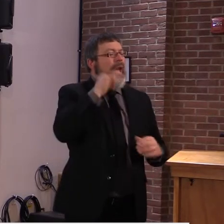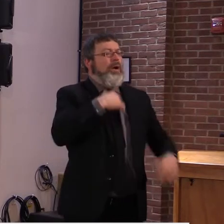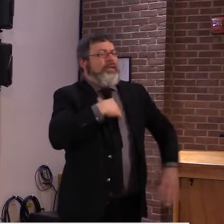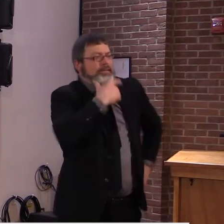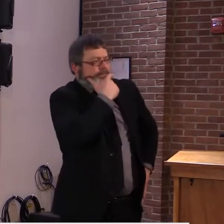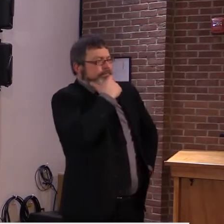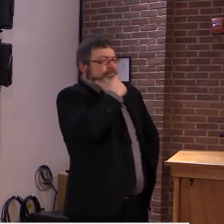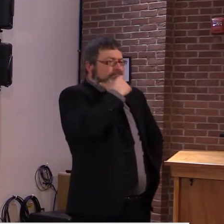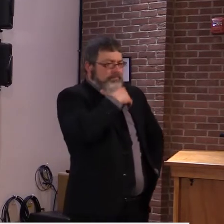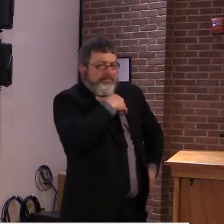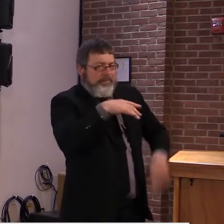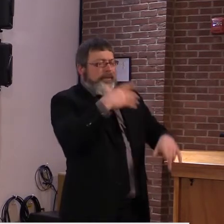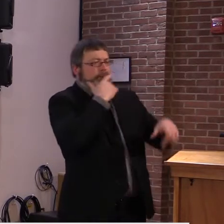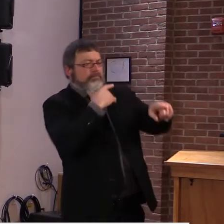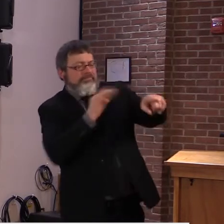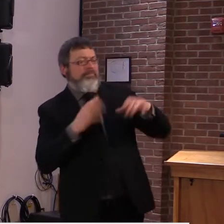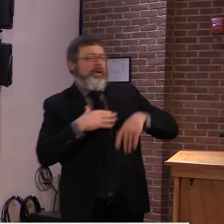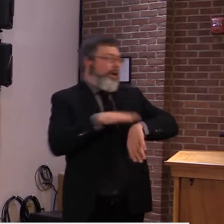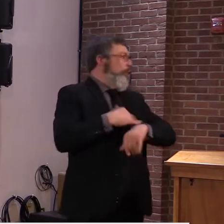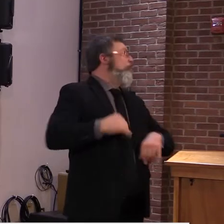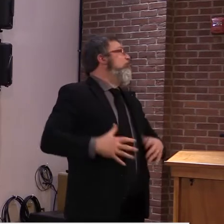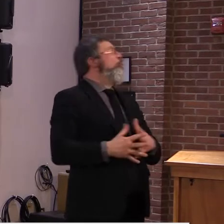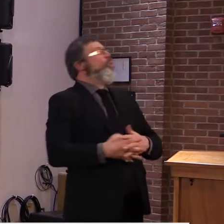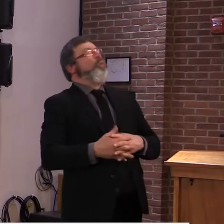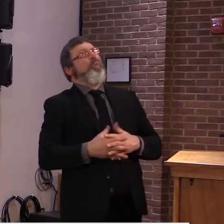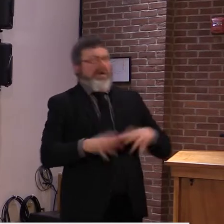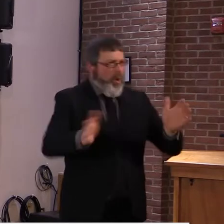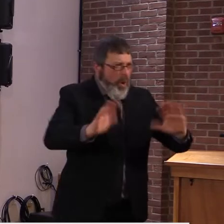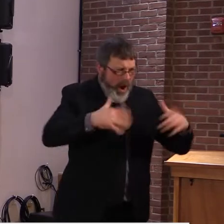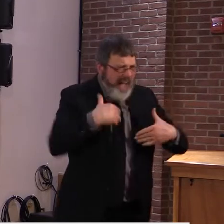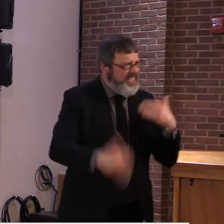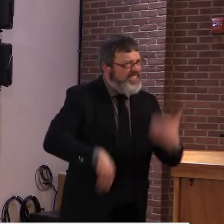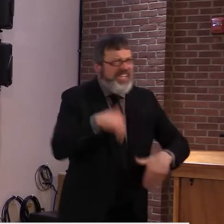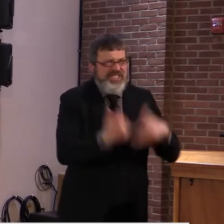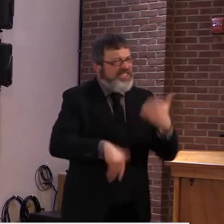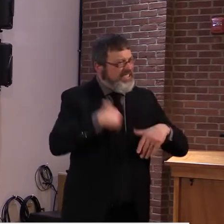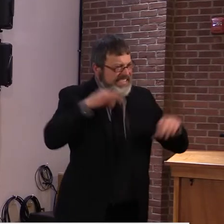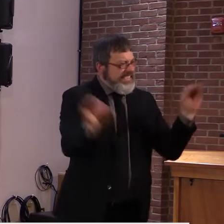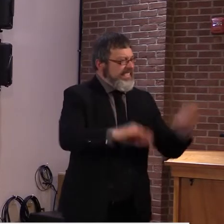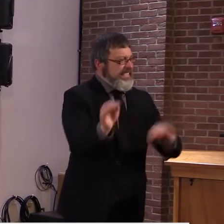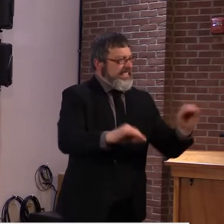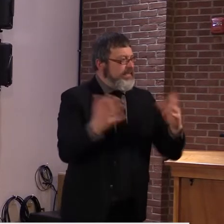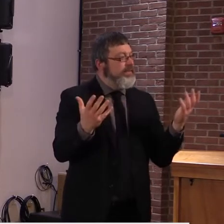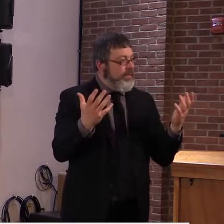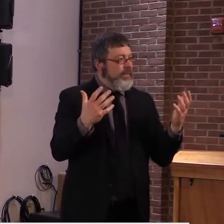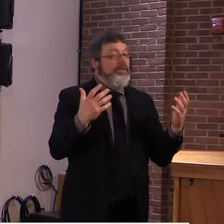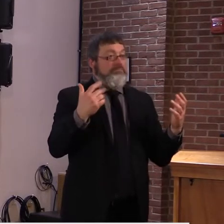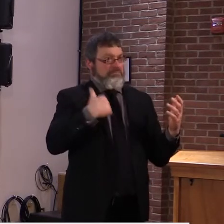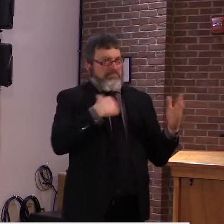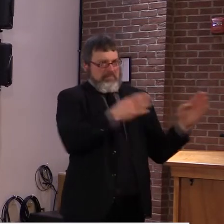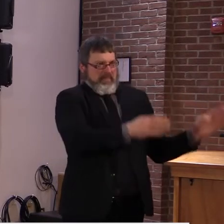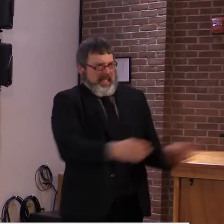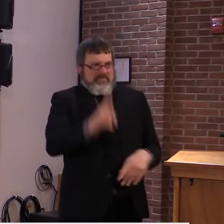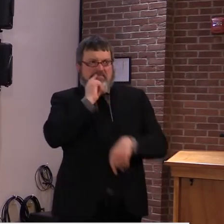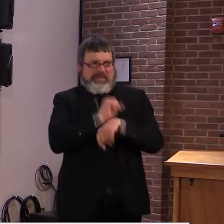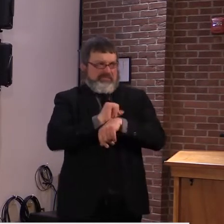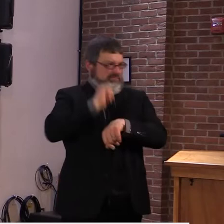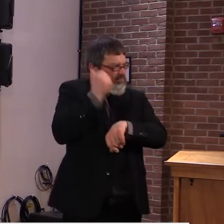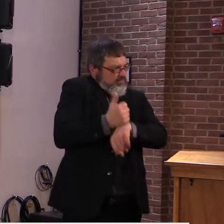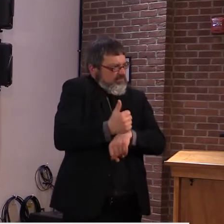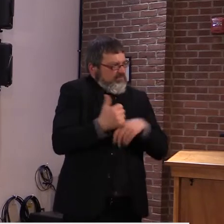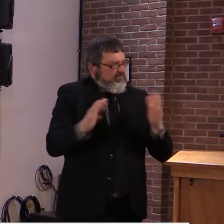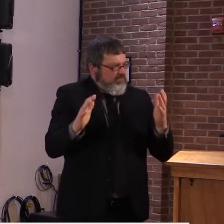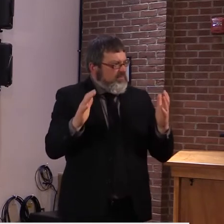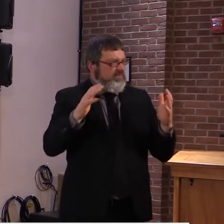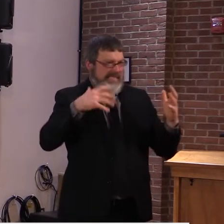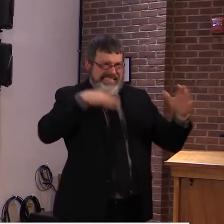It's just a matter of all of the systems they're putting in play to try to make sure that they can get all the employees and residents of the nursing homes,